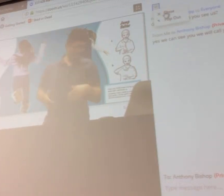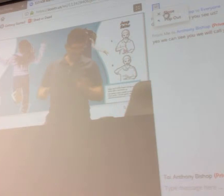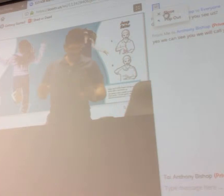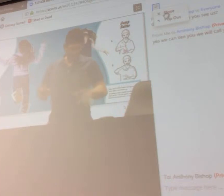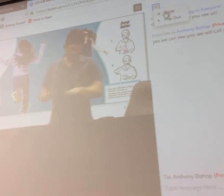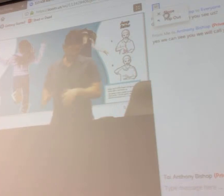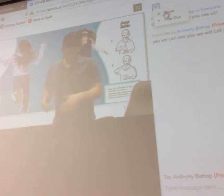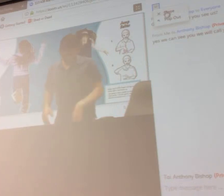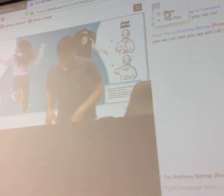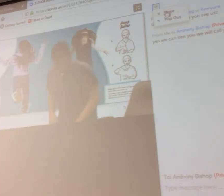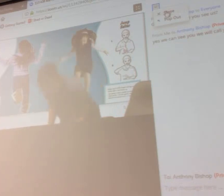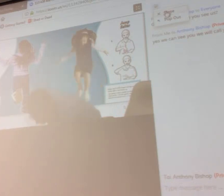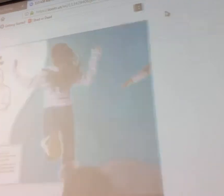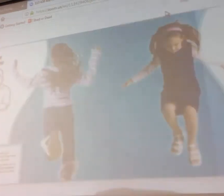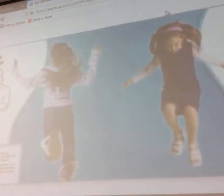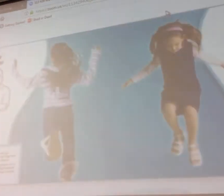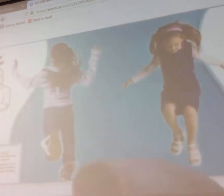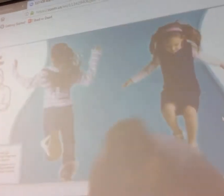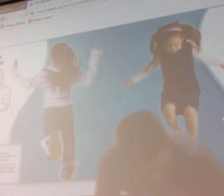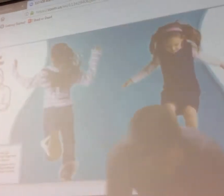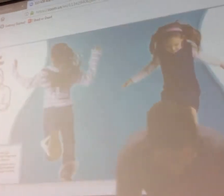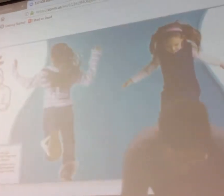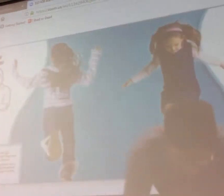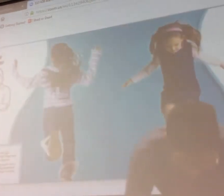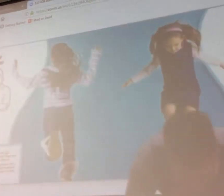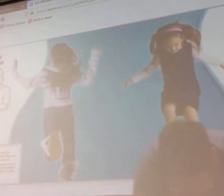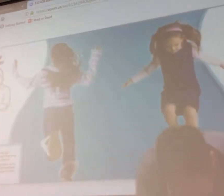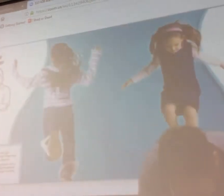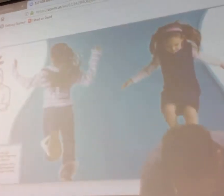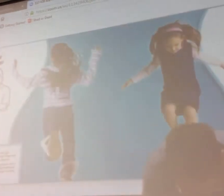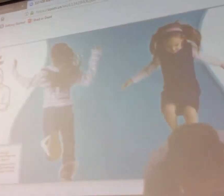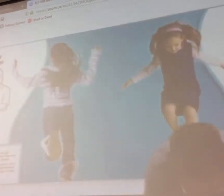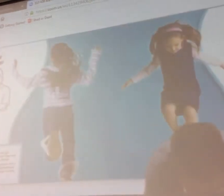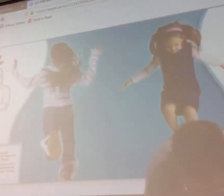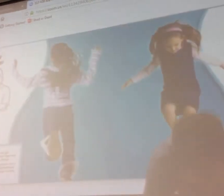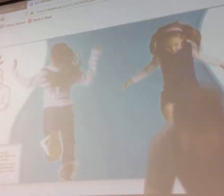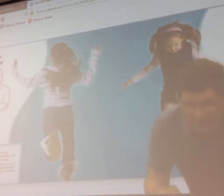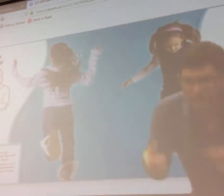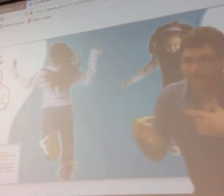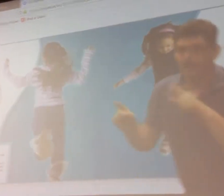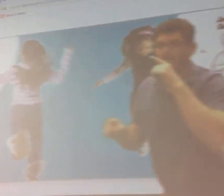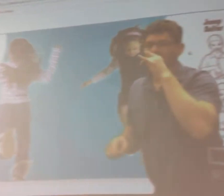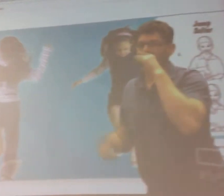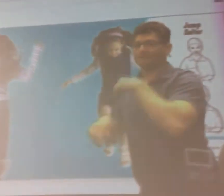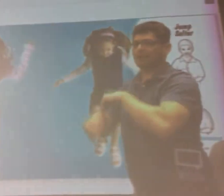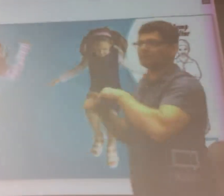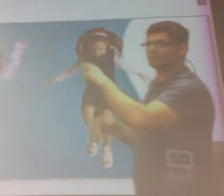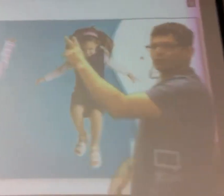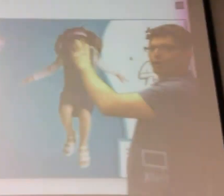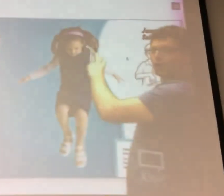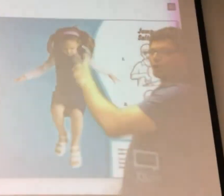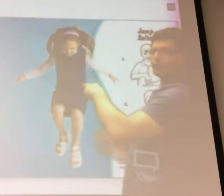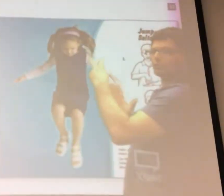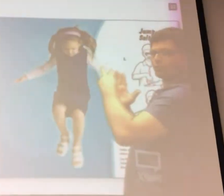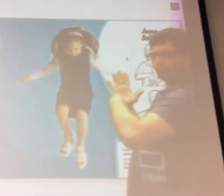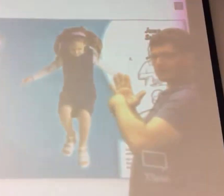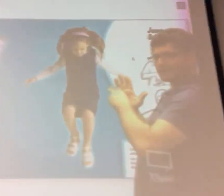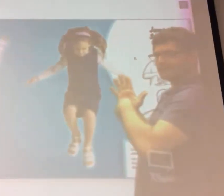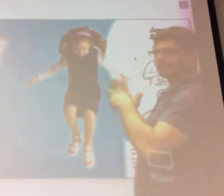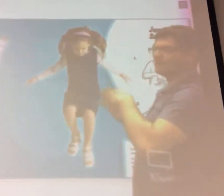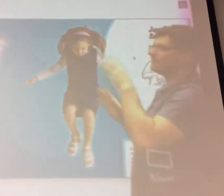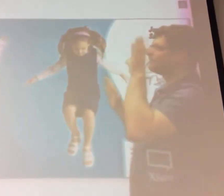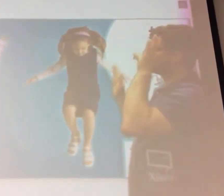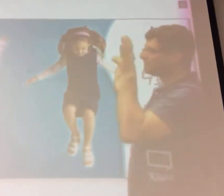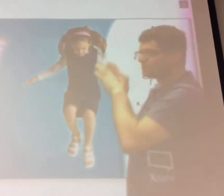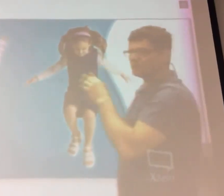can run through the book by clicking a step that's on the bottom of my table here, and that's how I look at